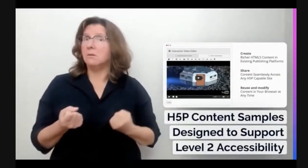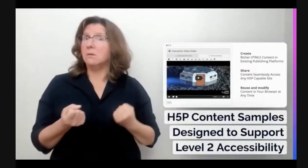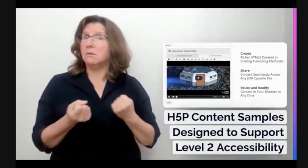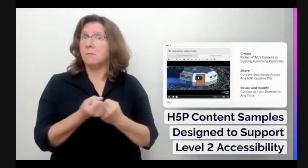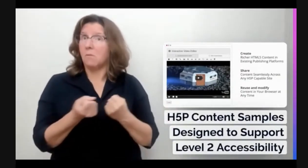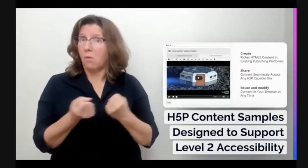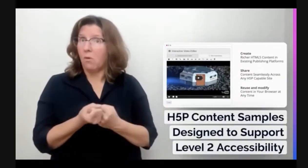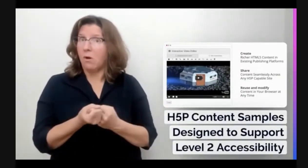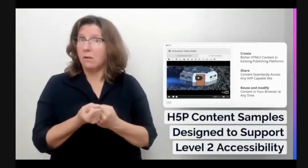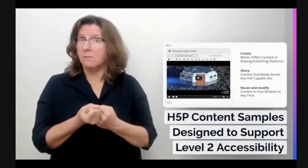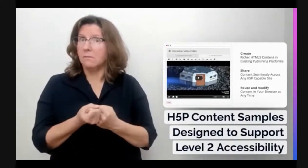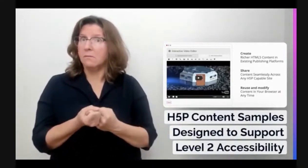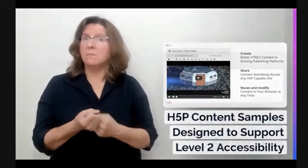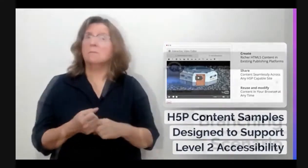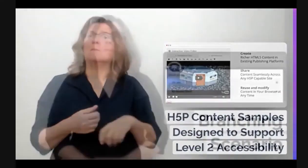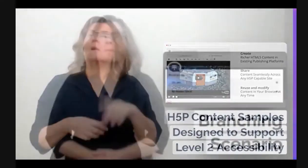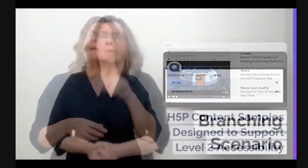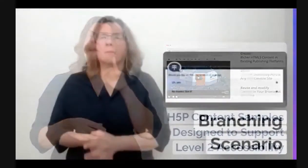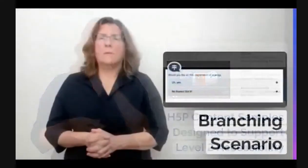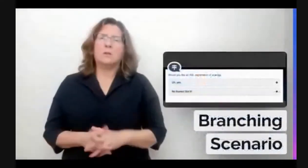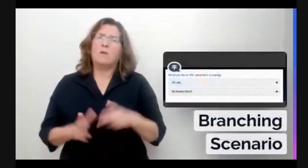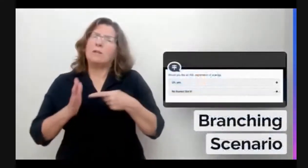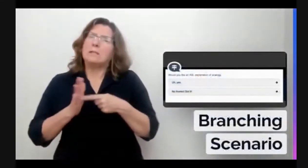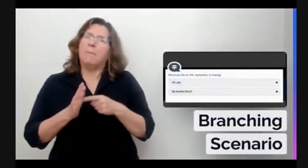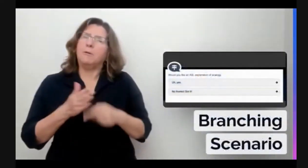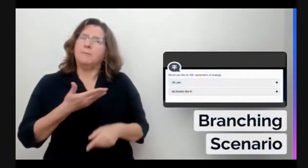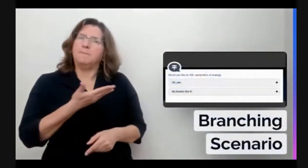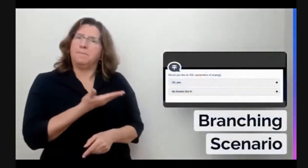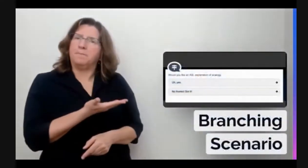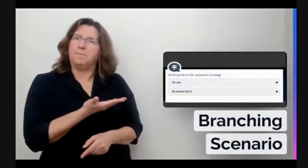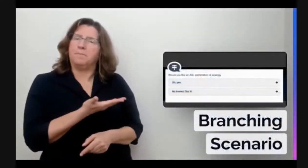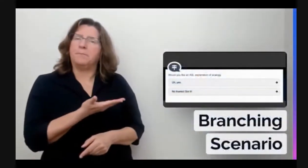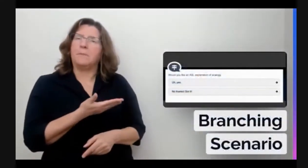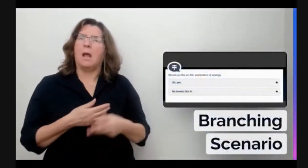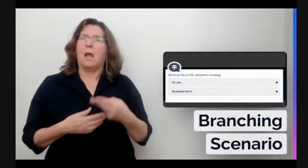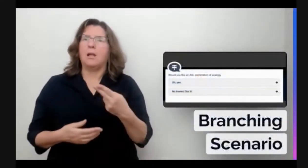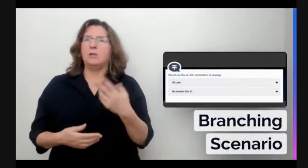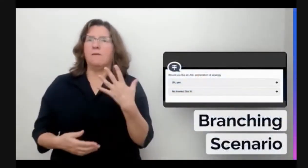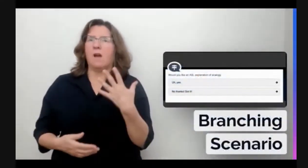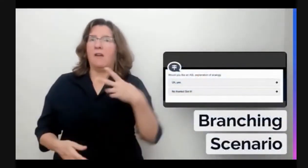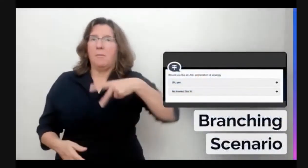could support transferring this content into the ebook.